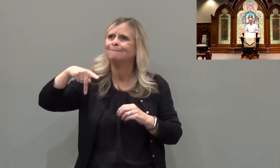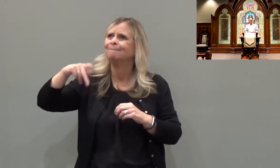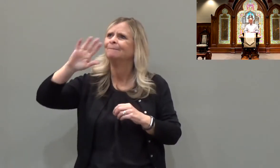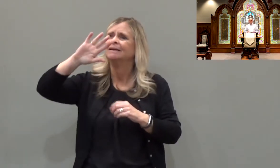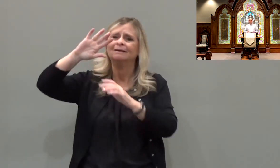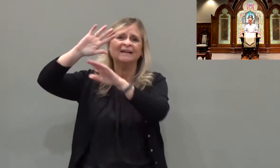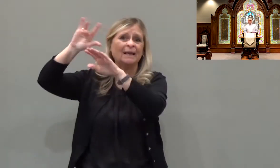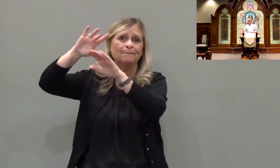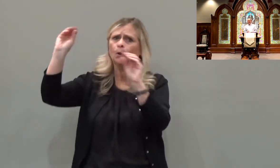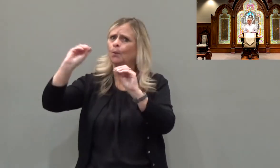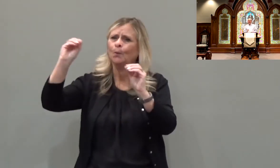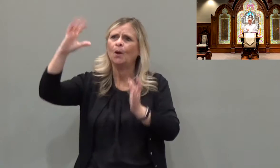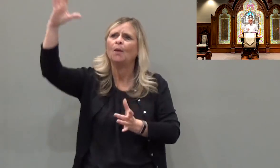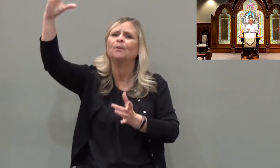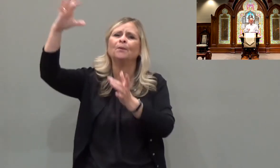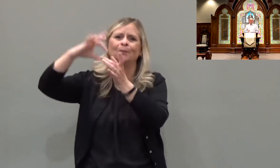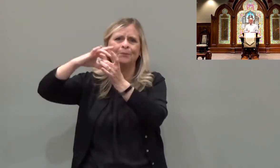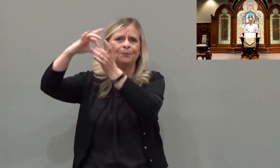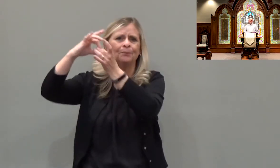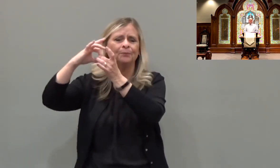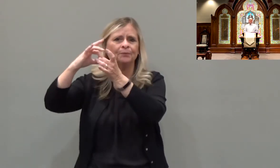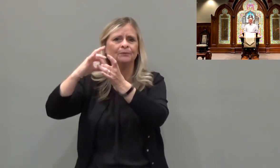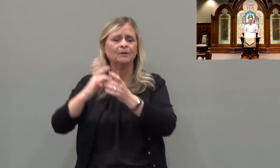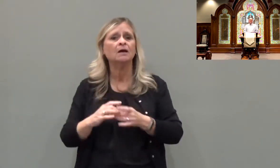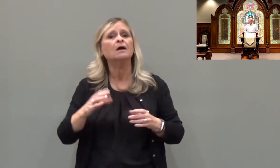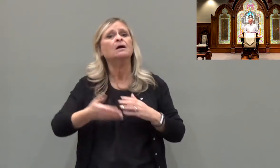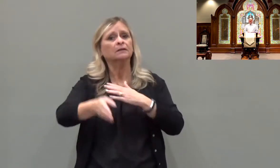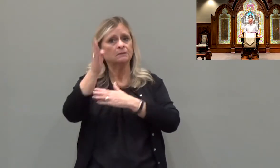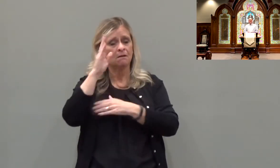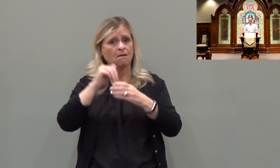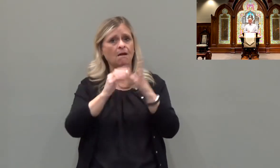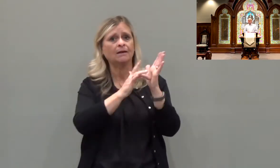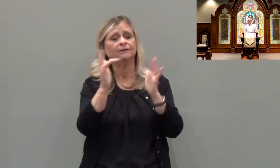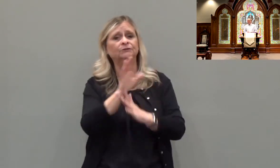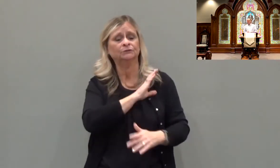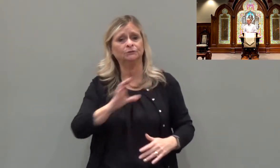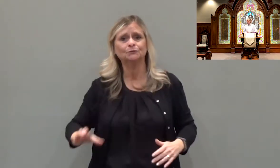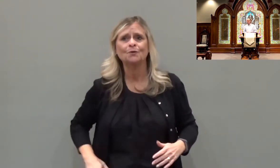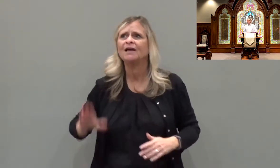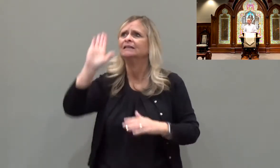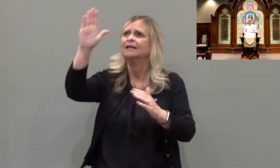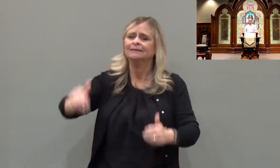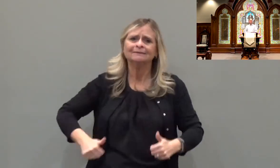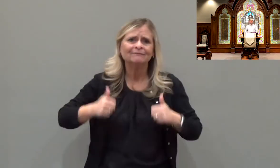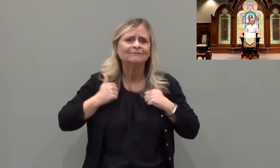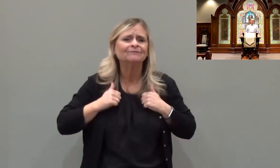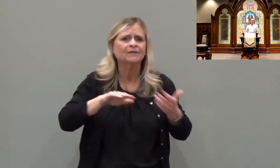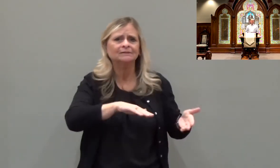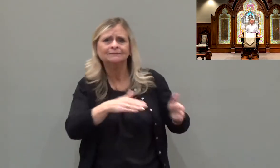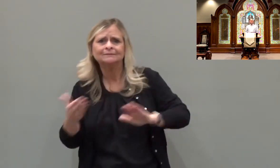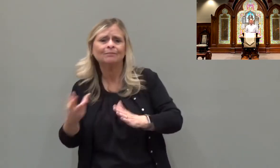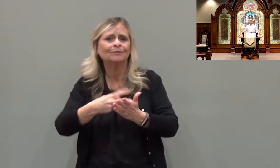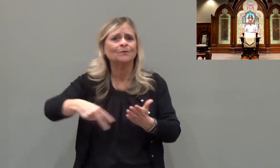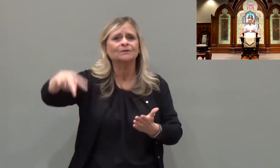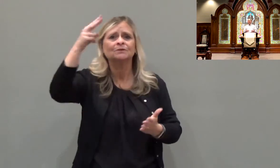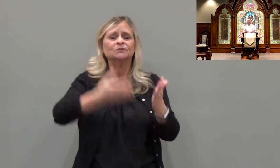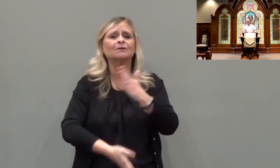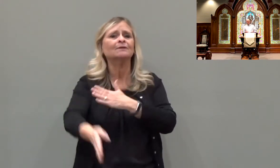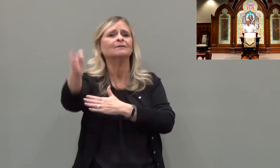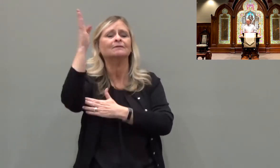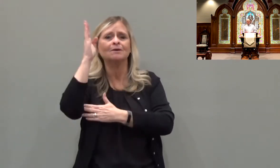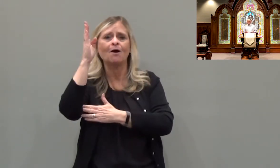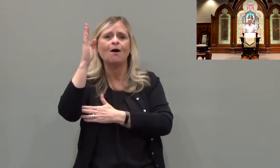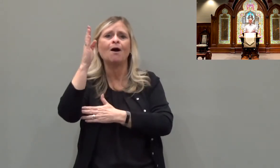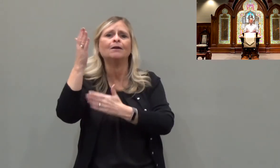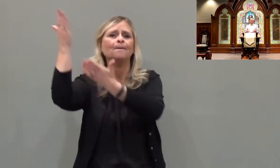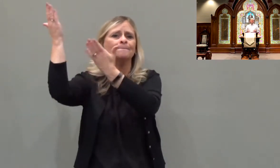planet. God has, in Jesus Christ, his life, his death, his resurrection, God has brought